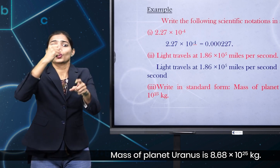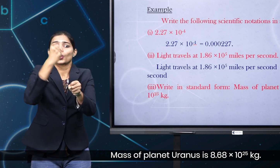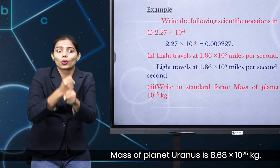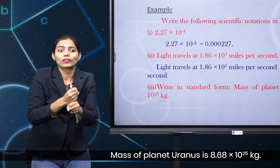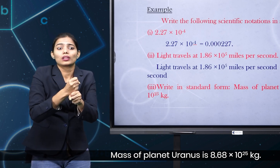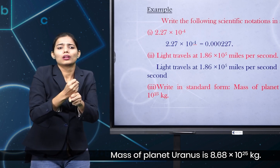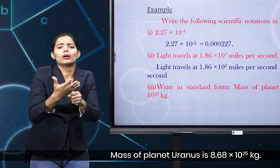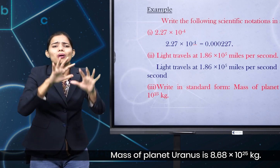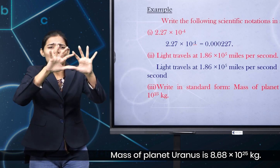kg.